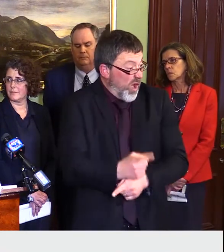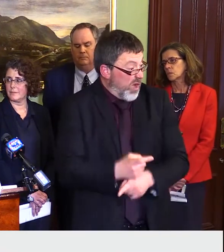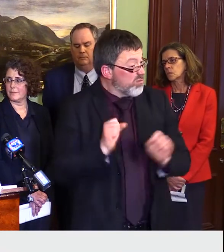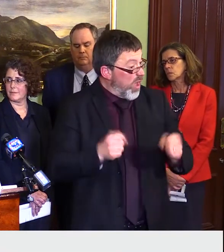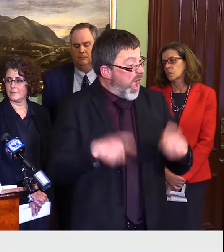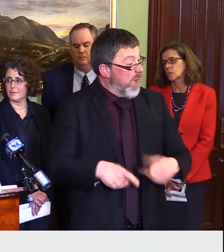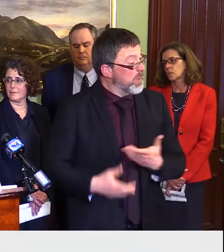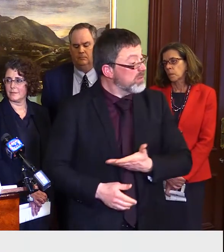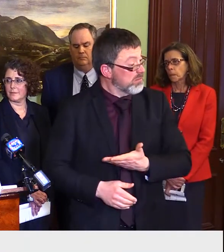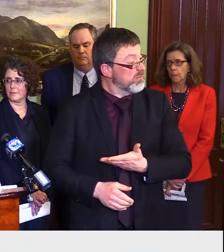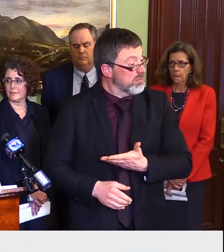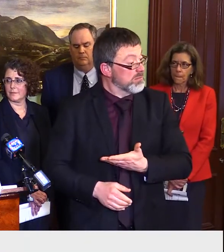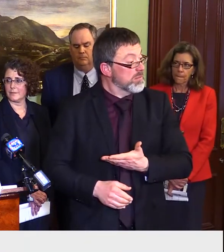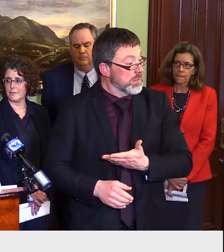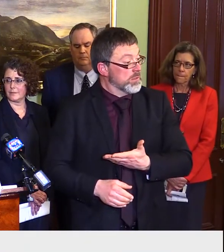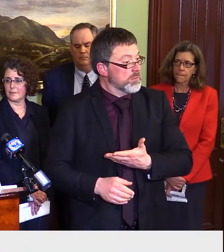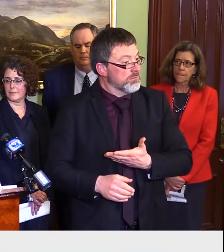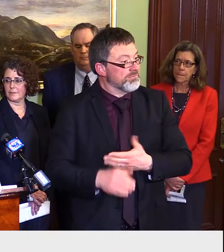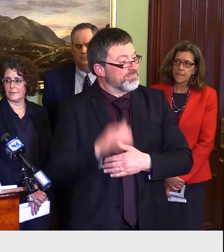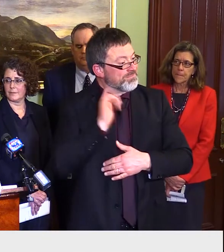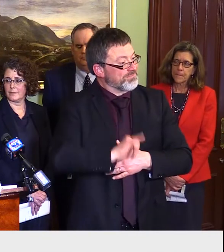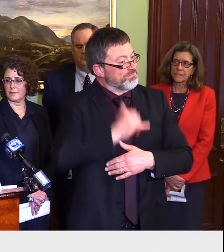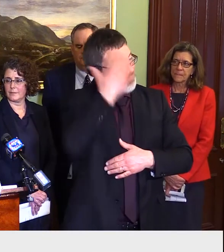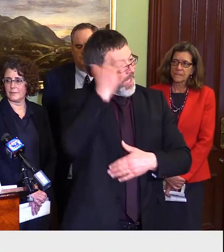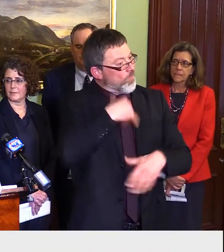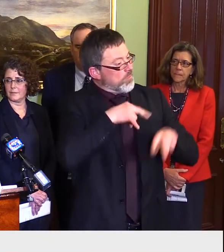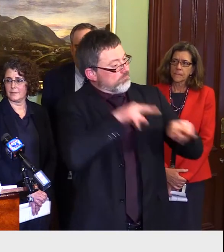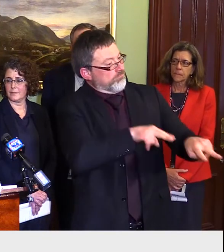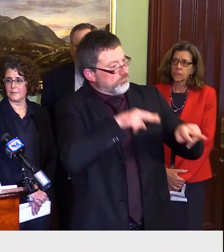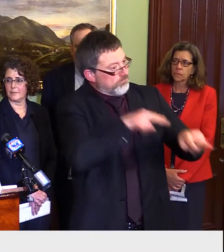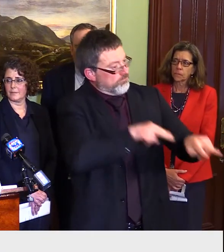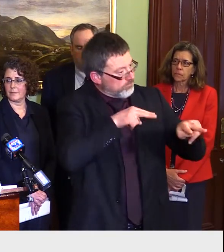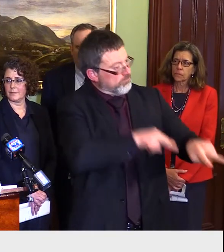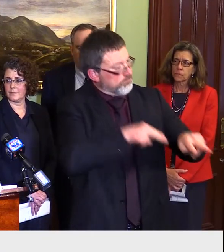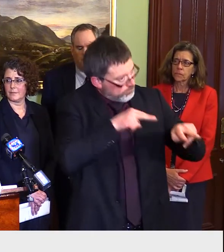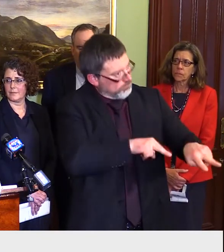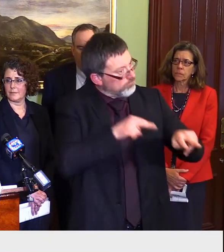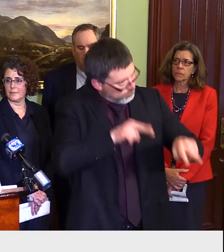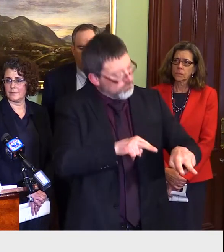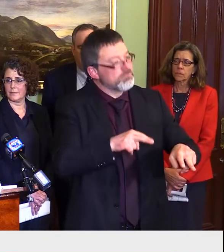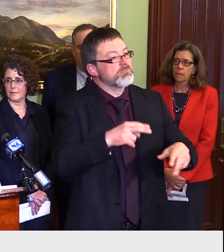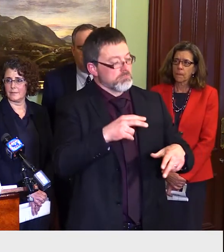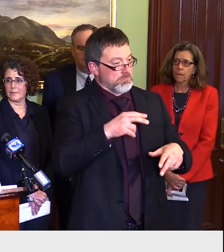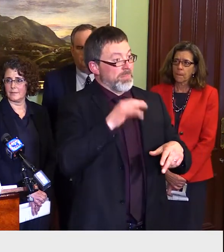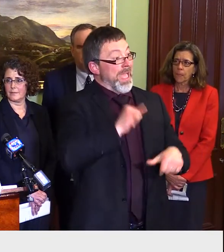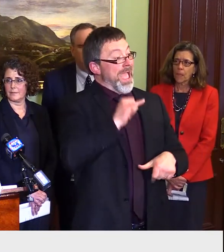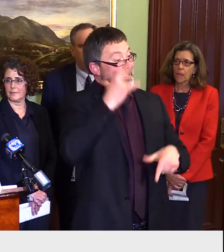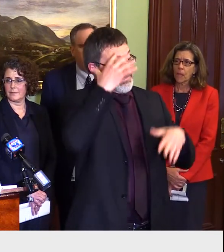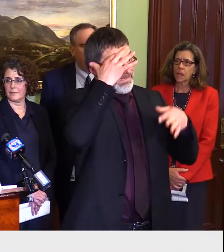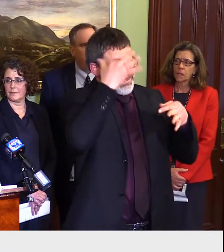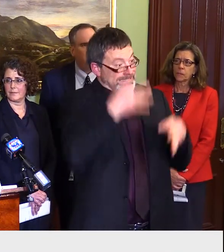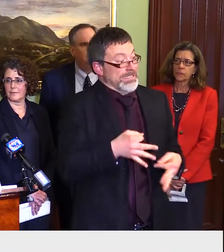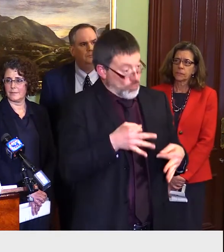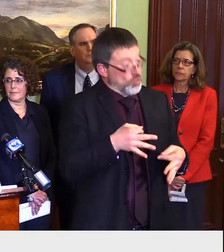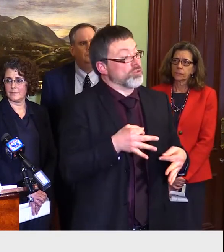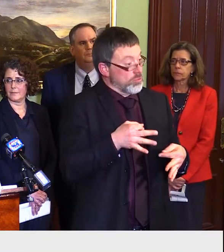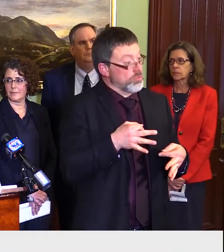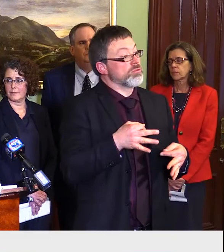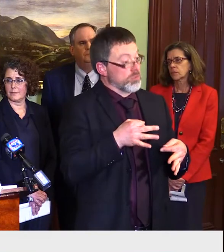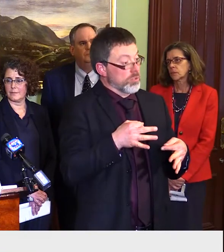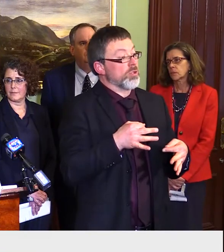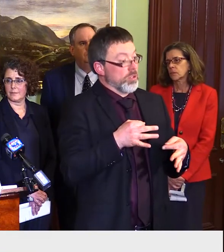day by day. And as Dr. Levine had said, if we do this too early, it might not be helpful.